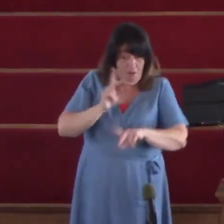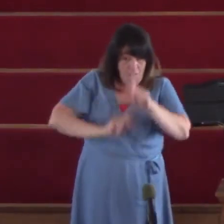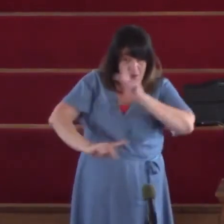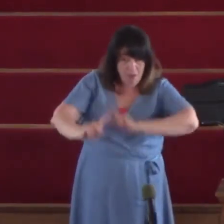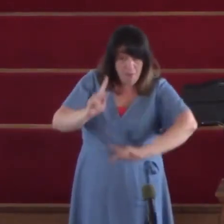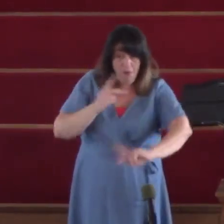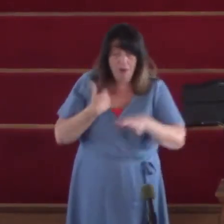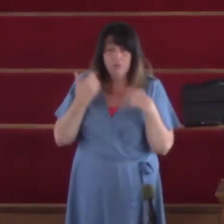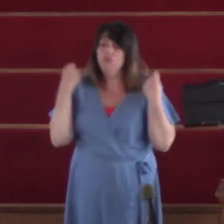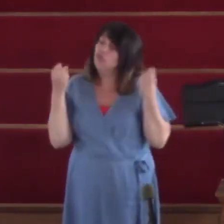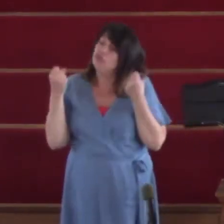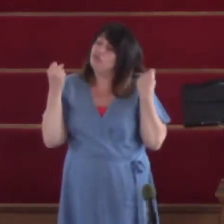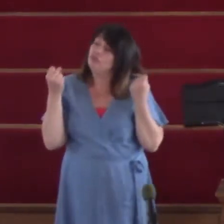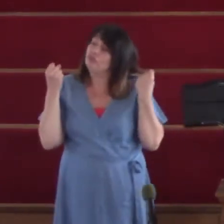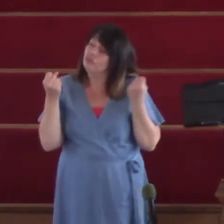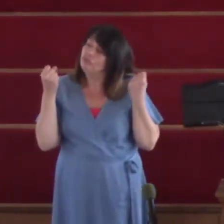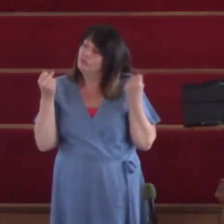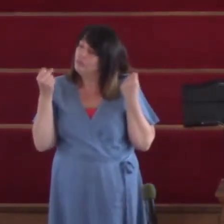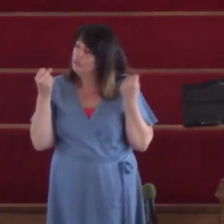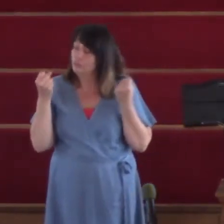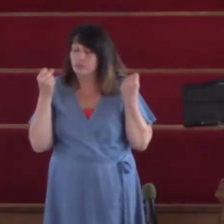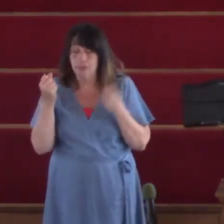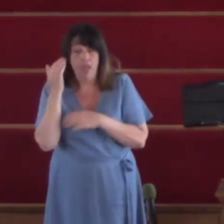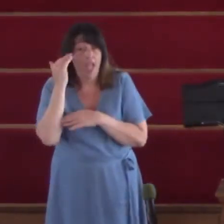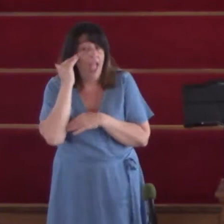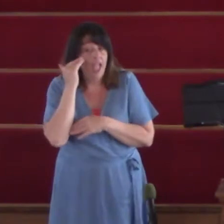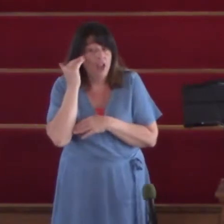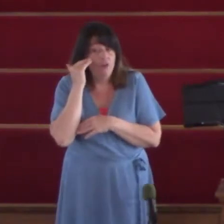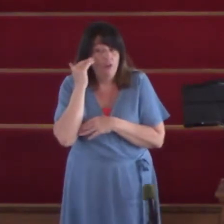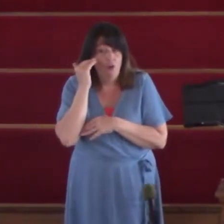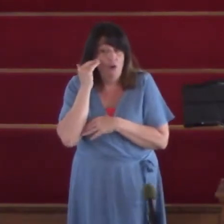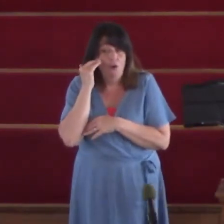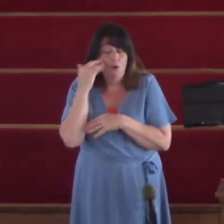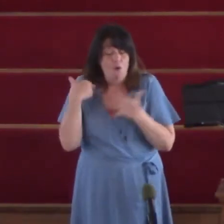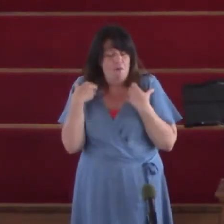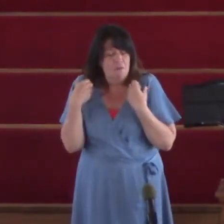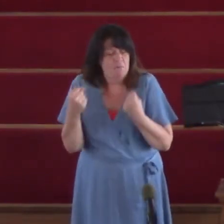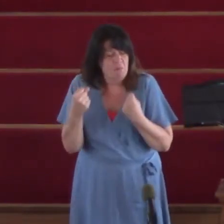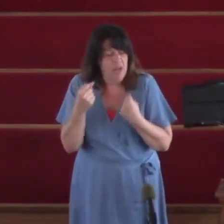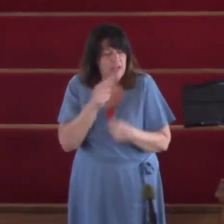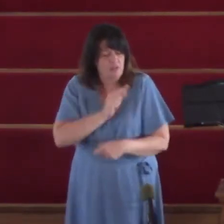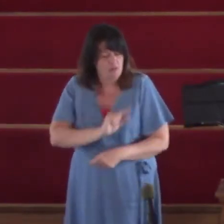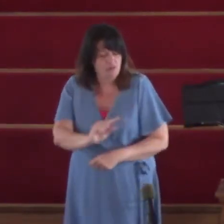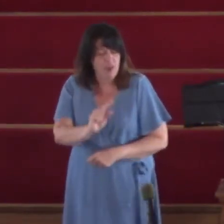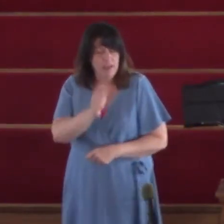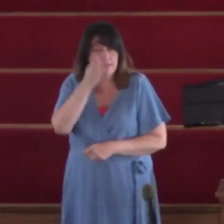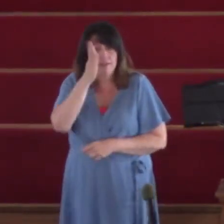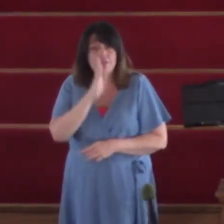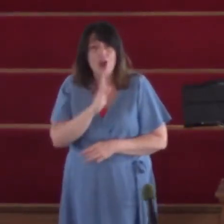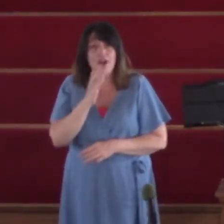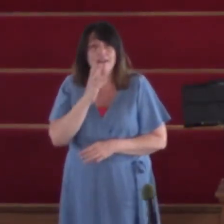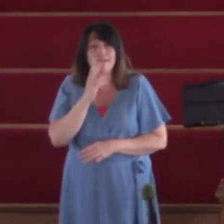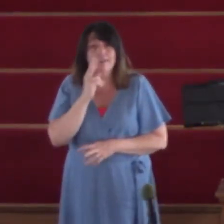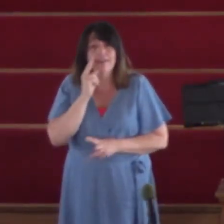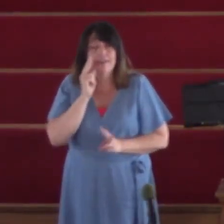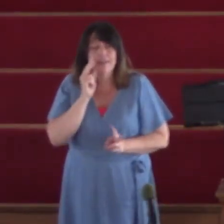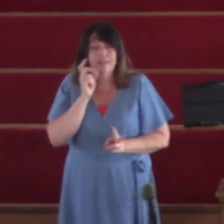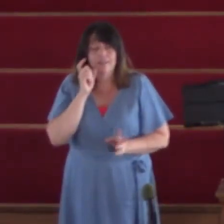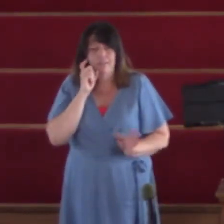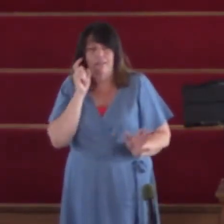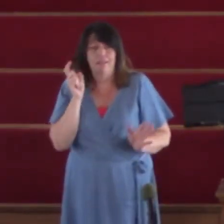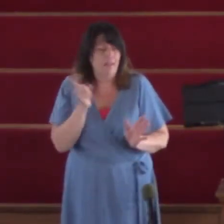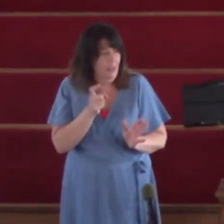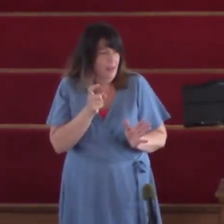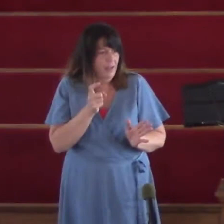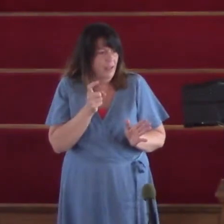driving along that know of the mighty grace and the power of God. All of a sudden, the